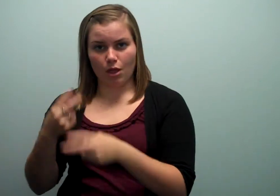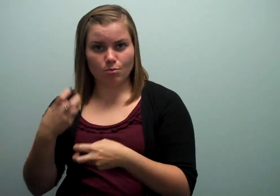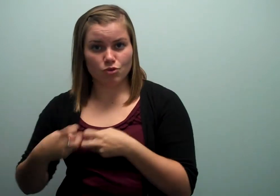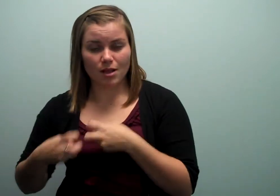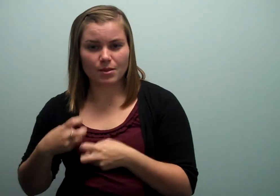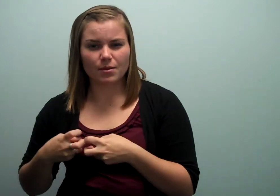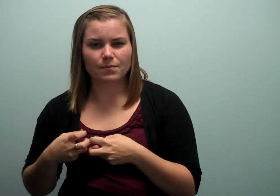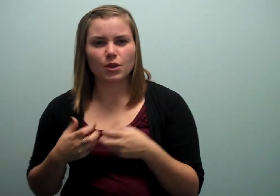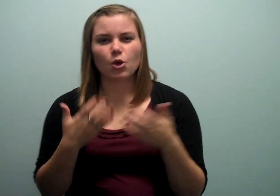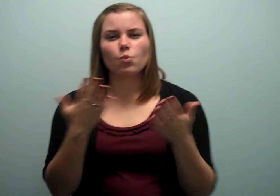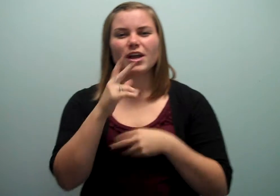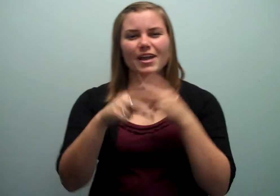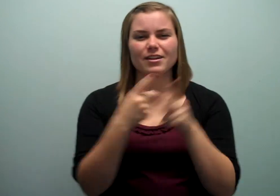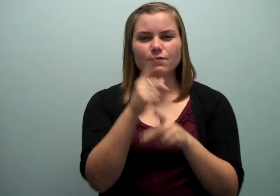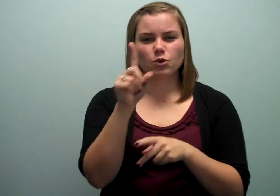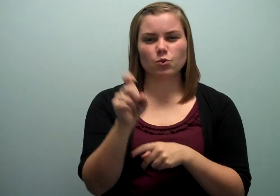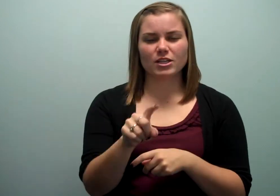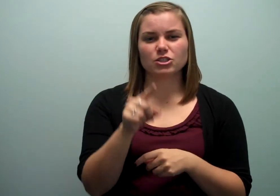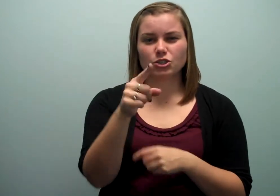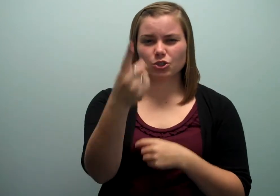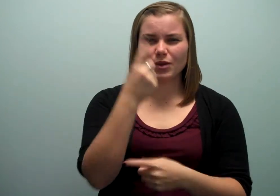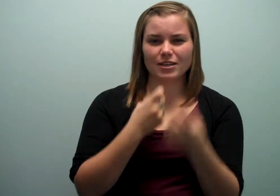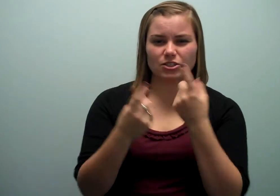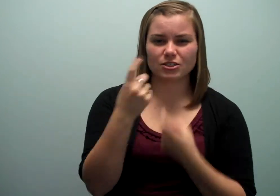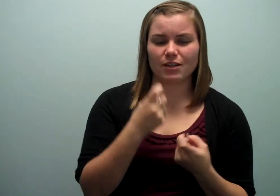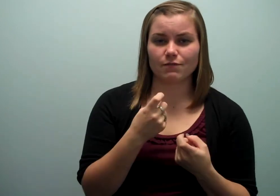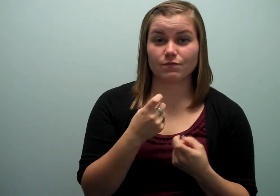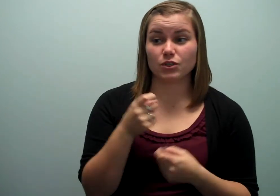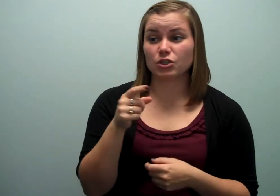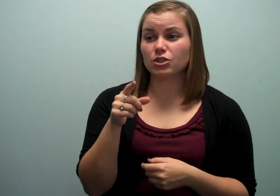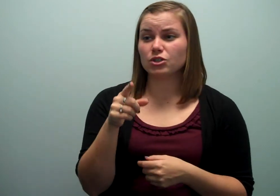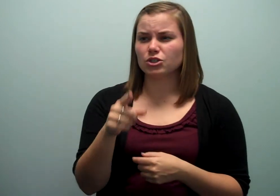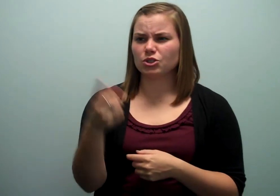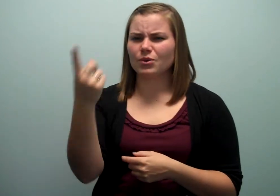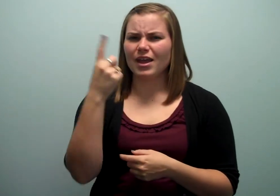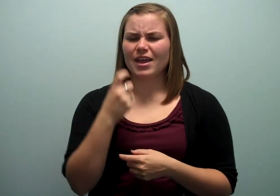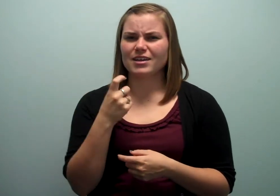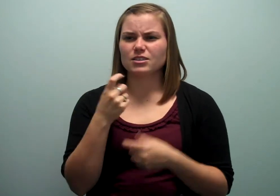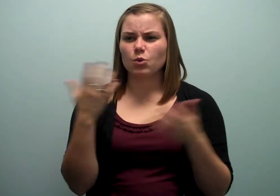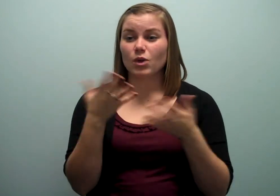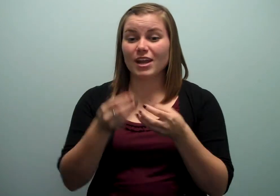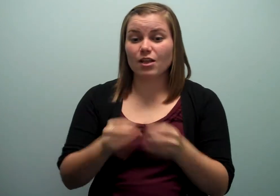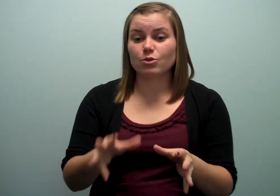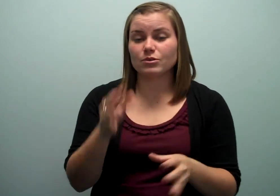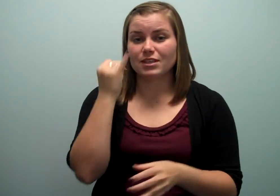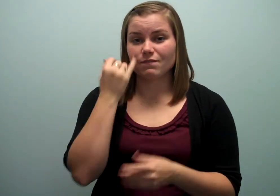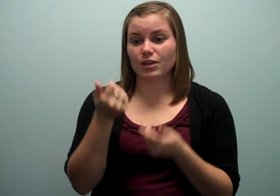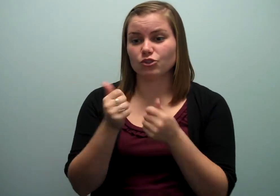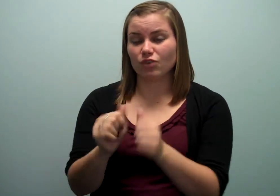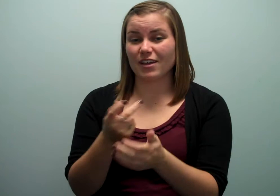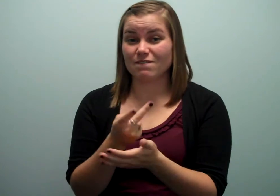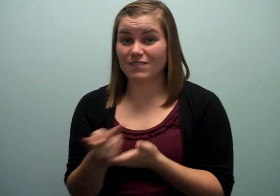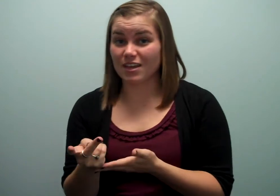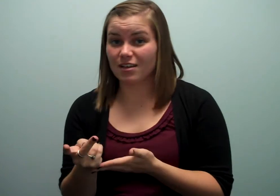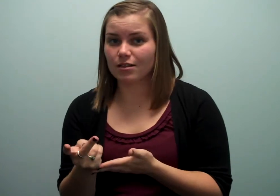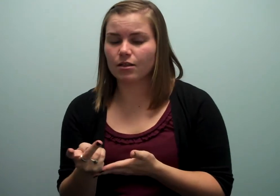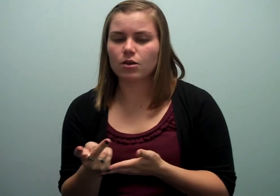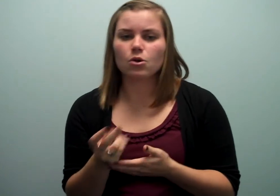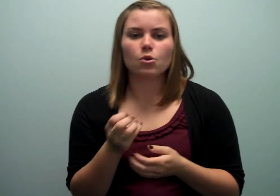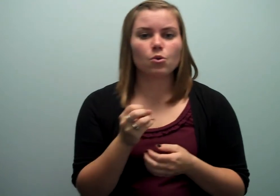ask yourself? Do you ask, what could I lose if I try and fail? Or